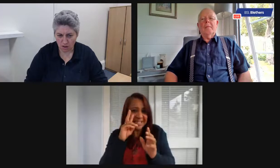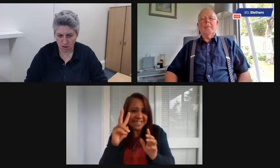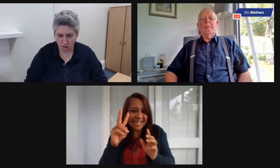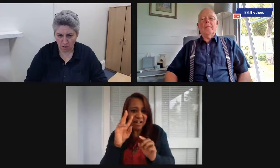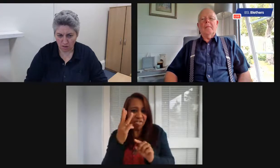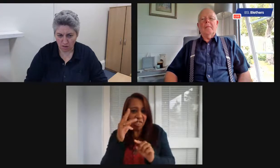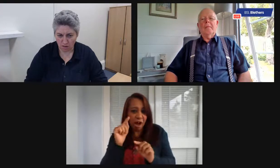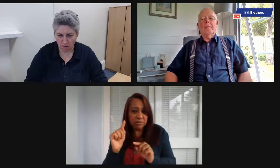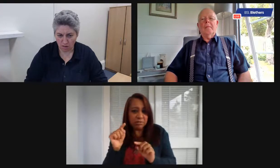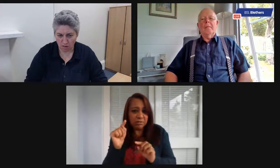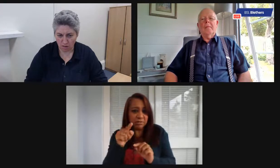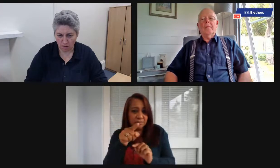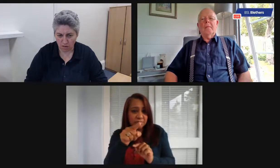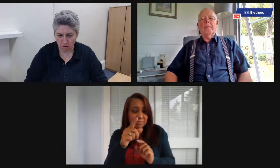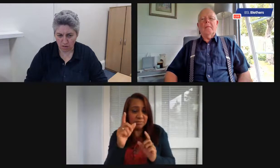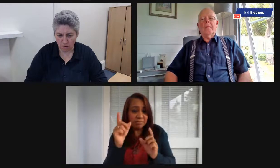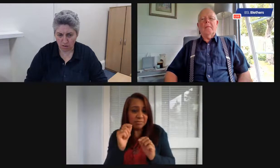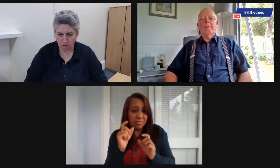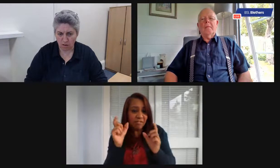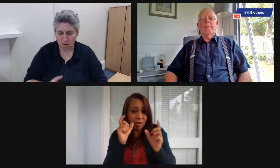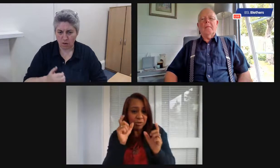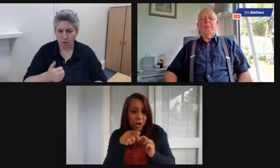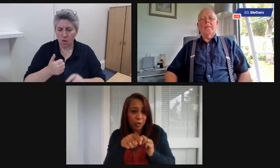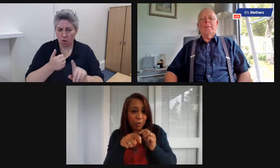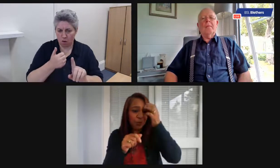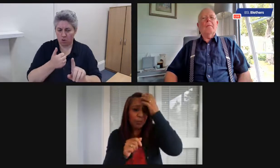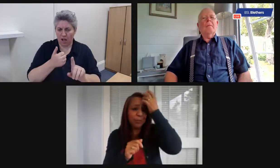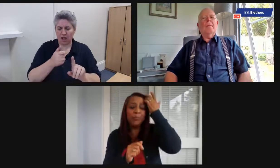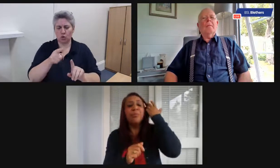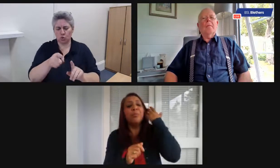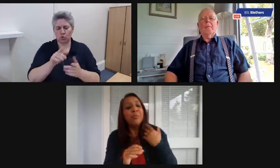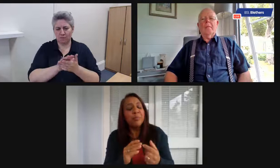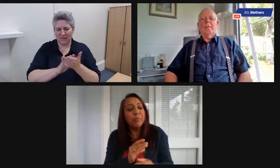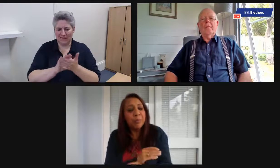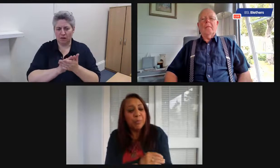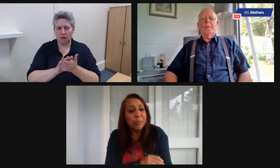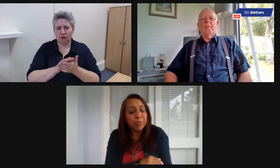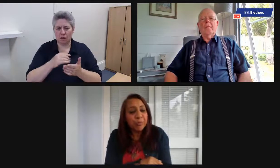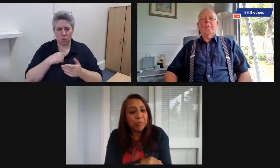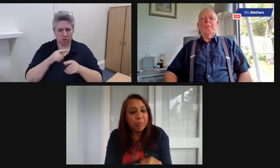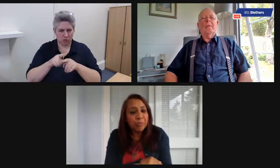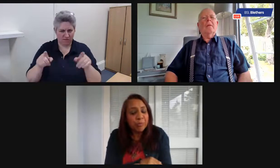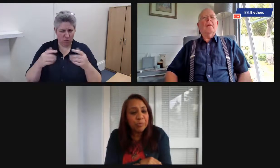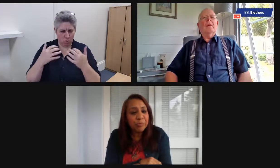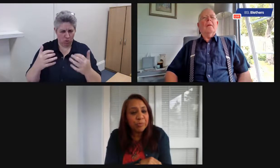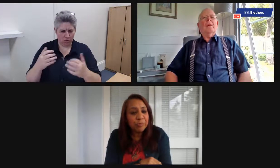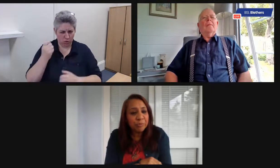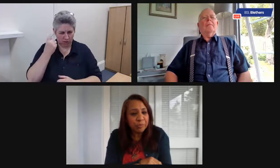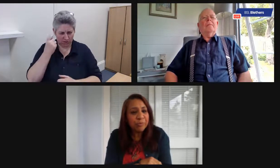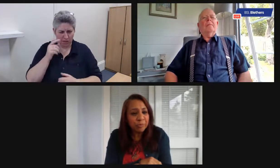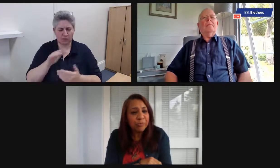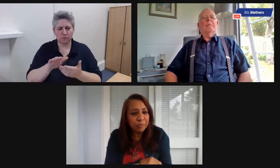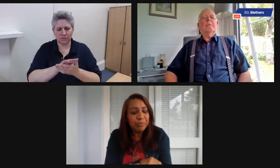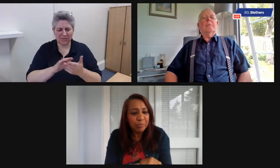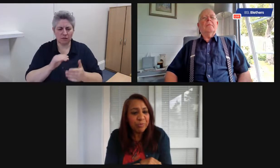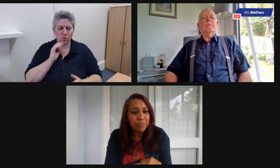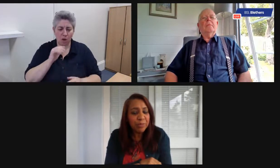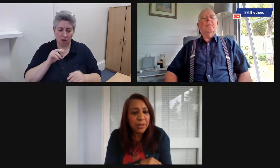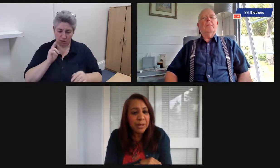Okay, so for example, if you saw, like, see the purple flower, I think I've got a purple flower to you. If you show that, hang